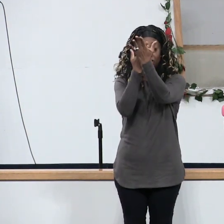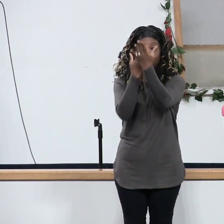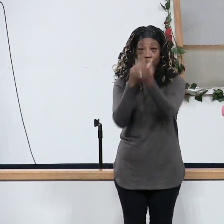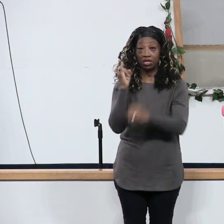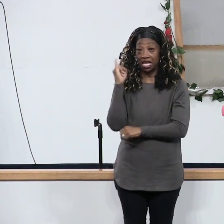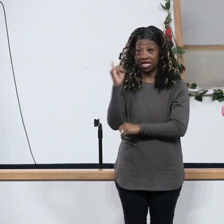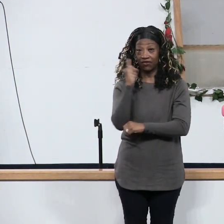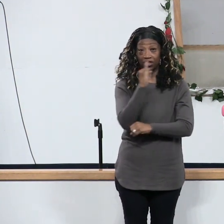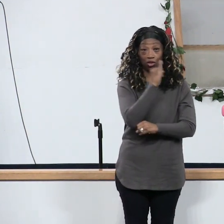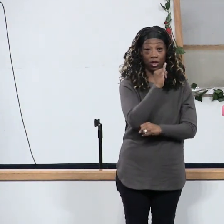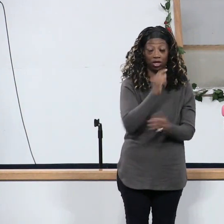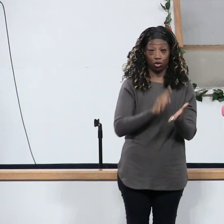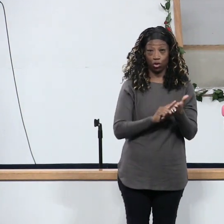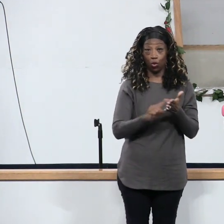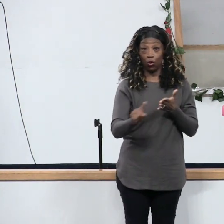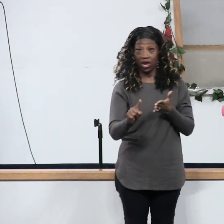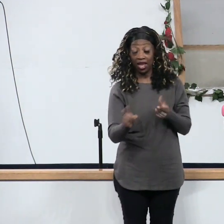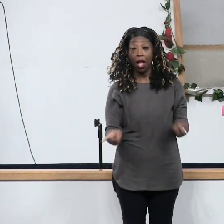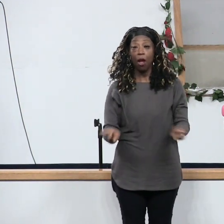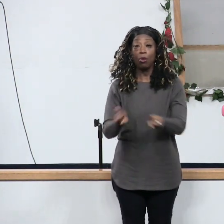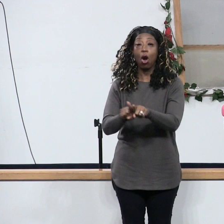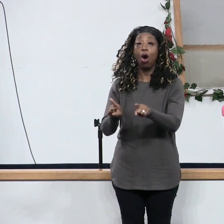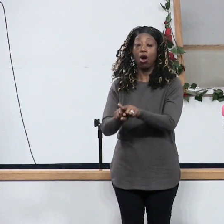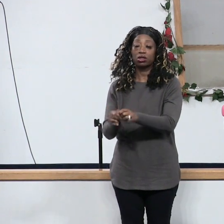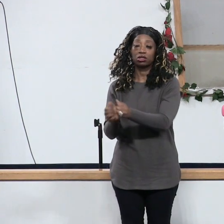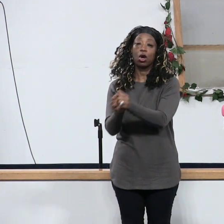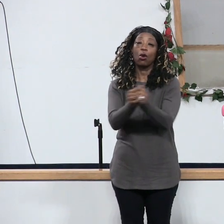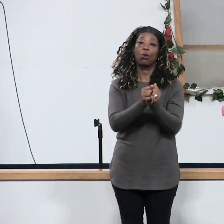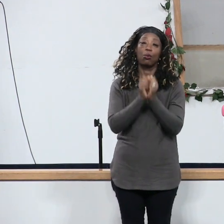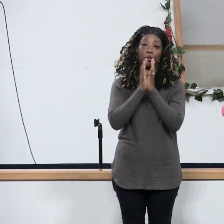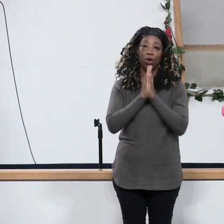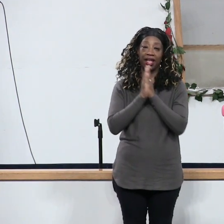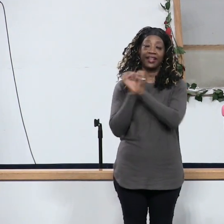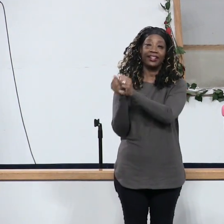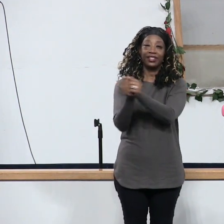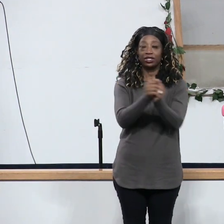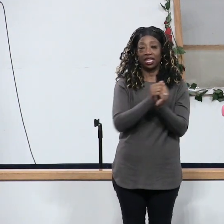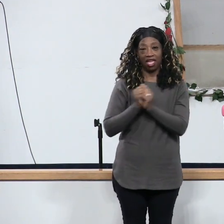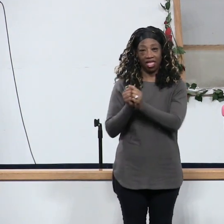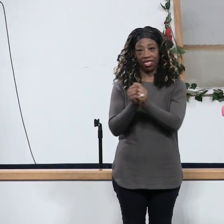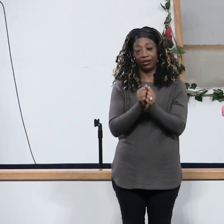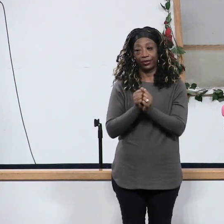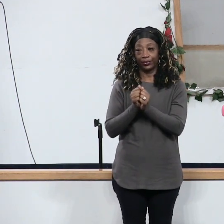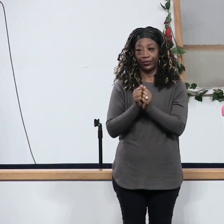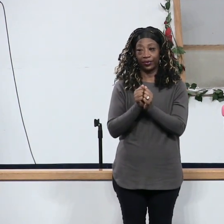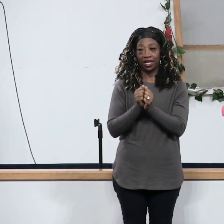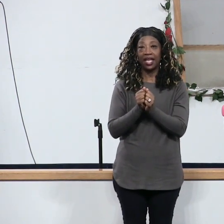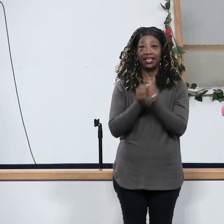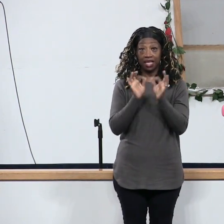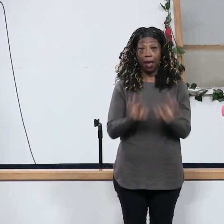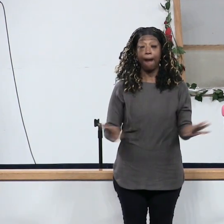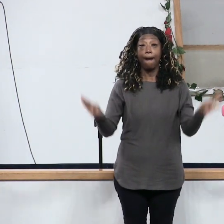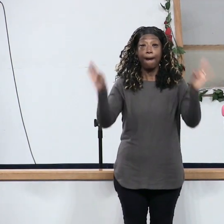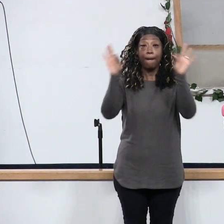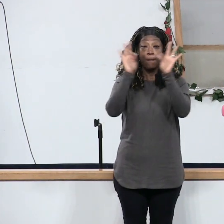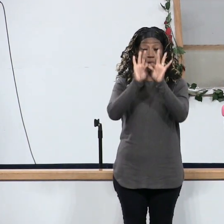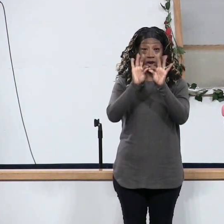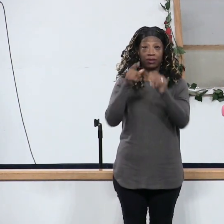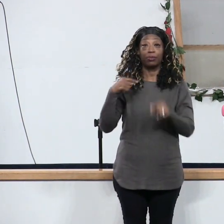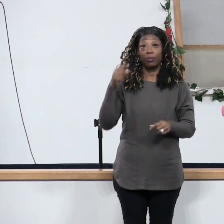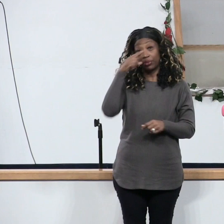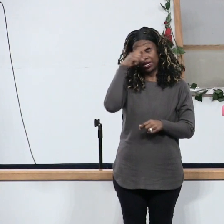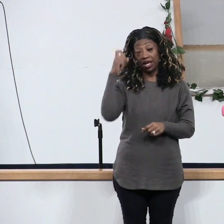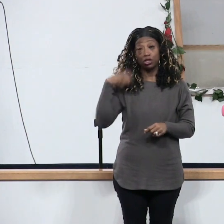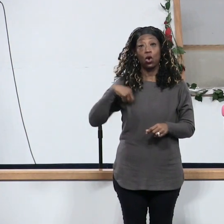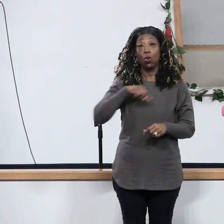week, but also how we're going to be praying together corporately. It is important that we are a people of prayer, right? Jesus says that